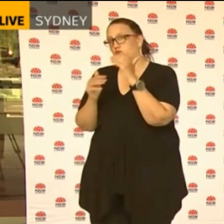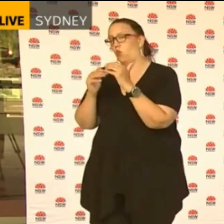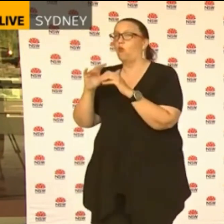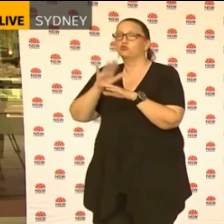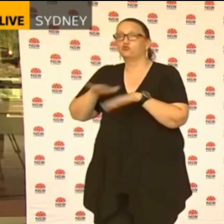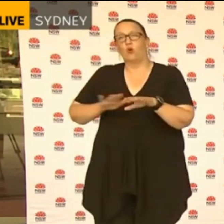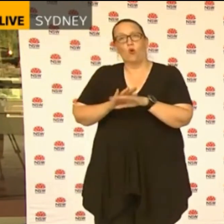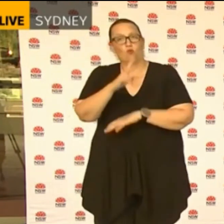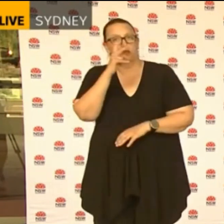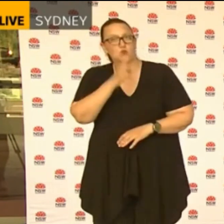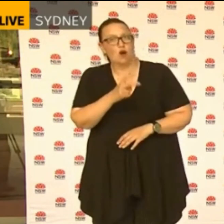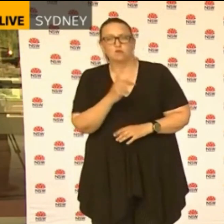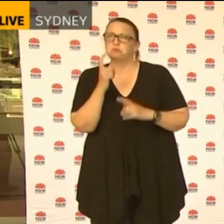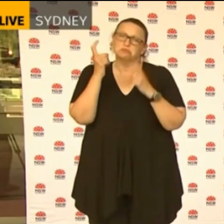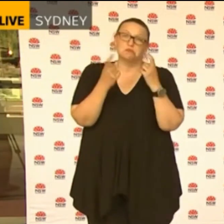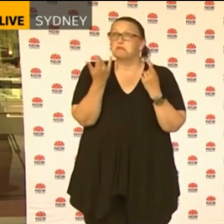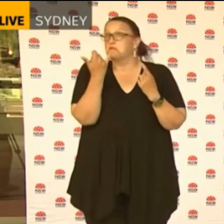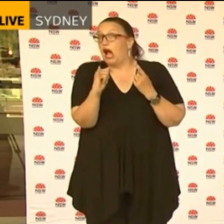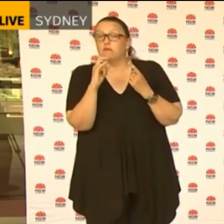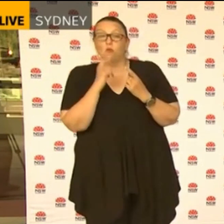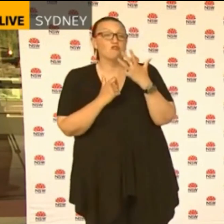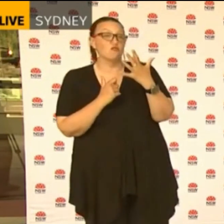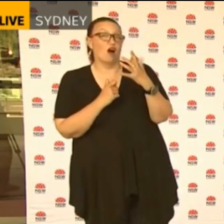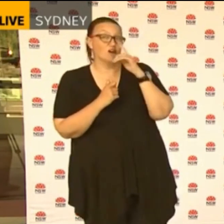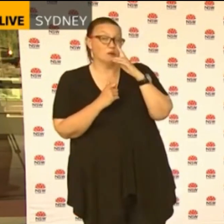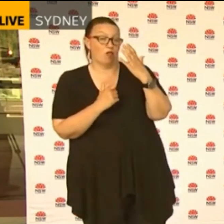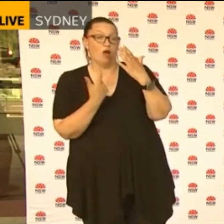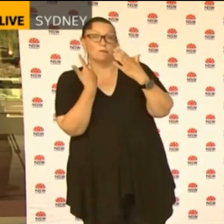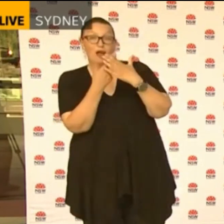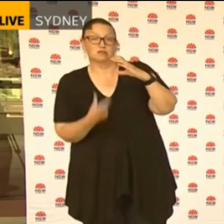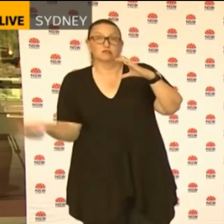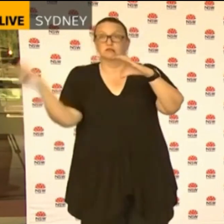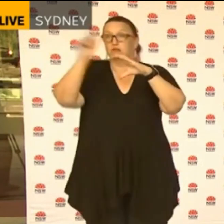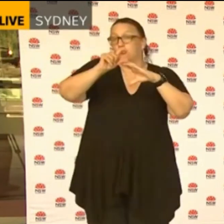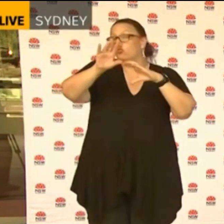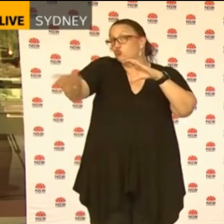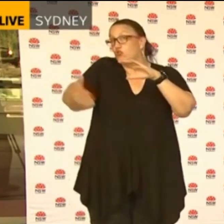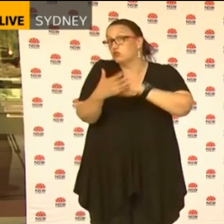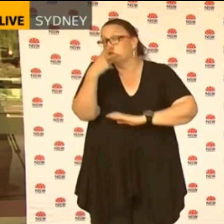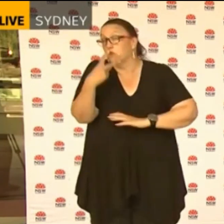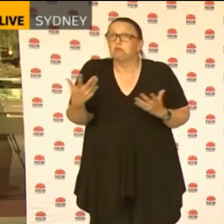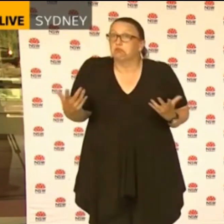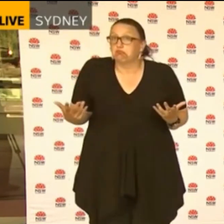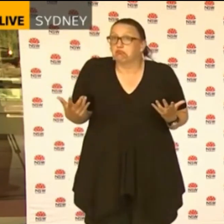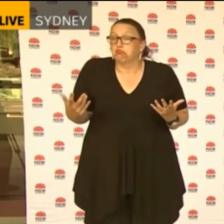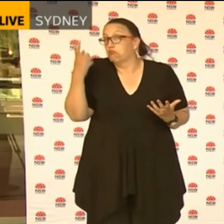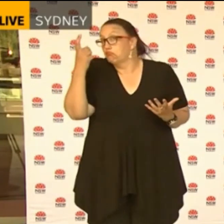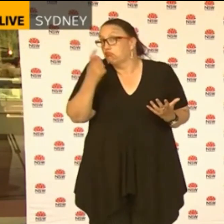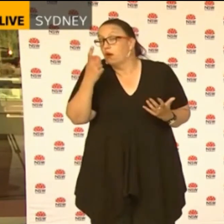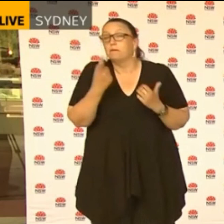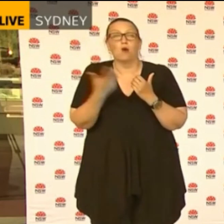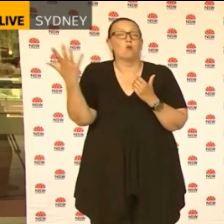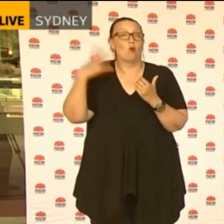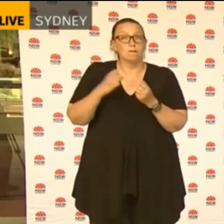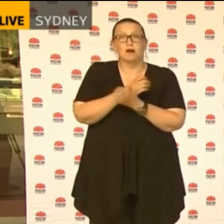range of things we're looking at. But again, it will depend on maintaining zero or low community cases, but also making sure that we